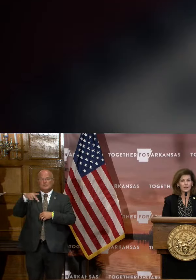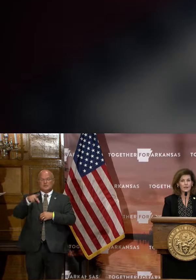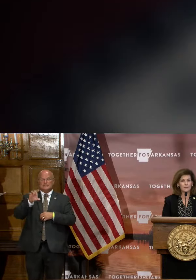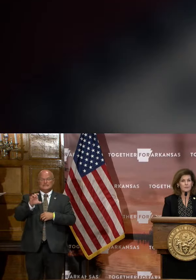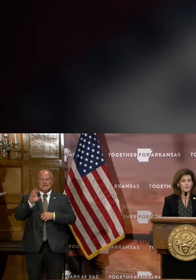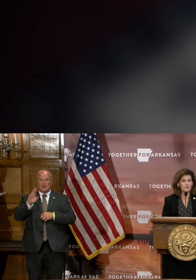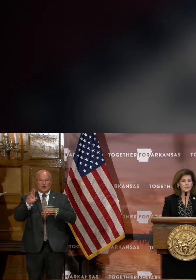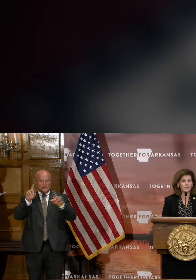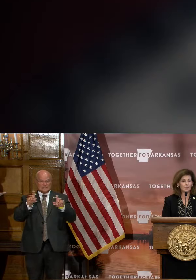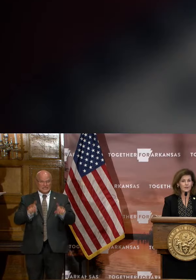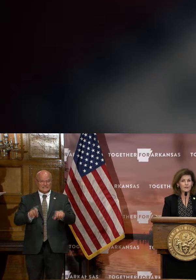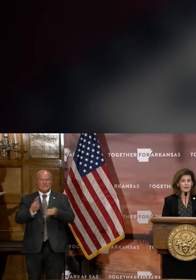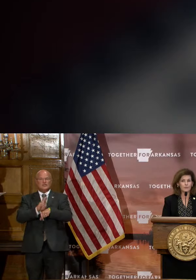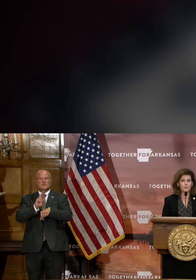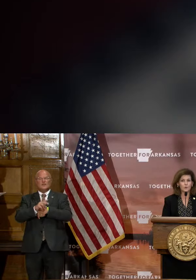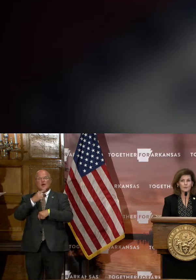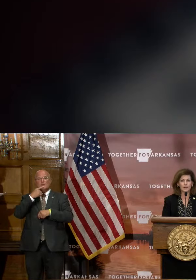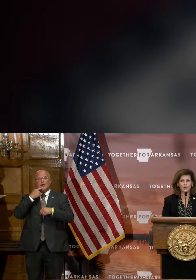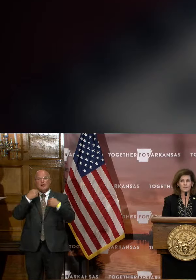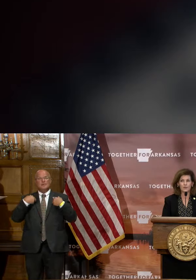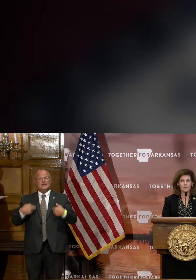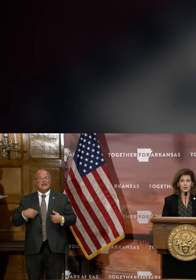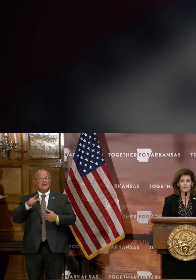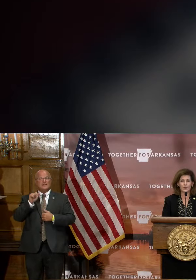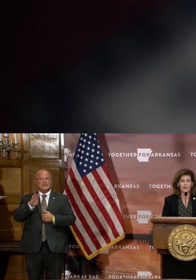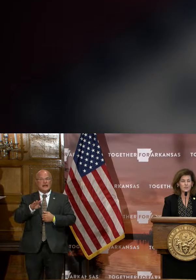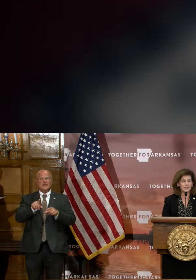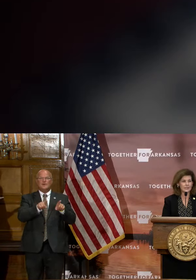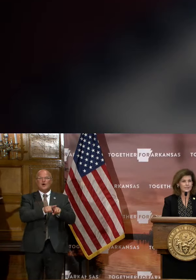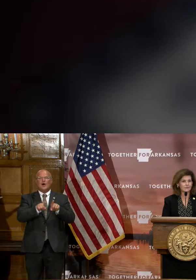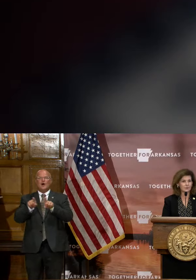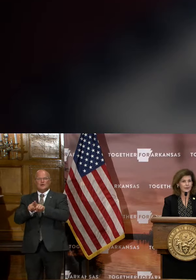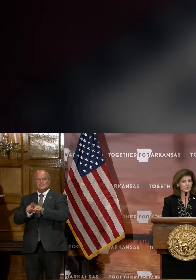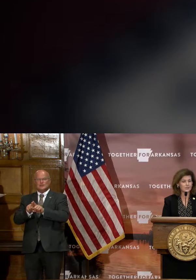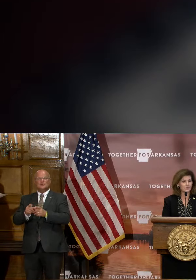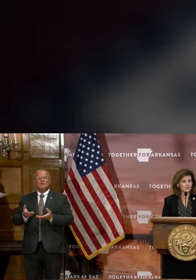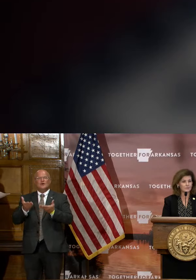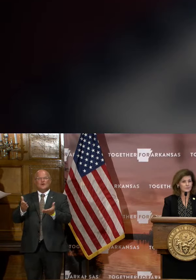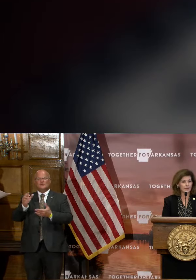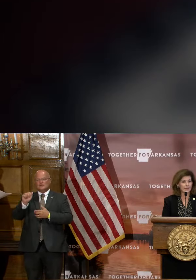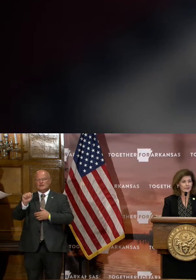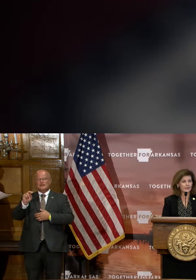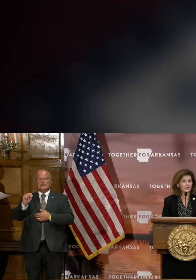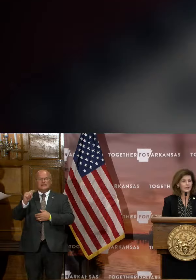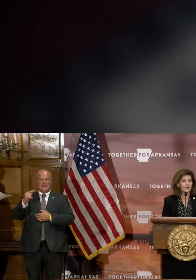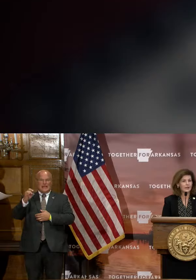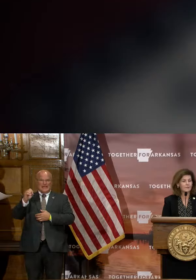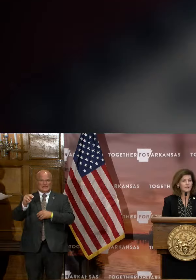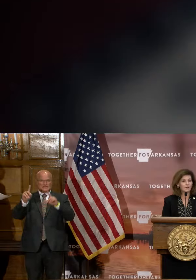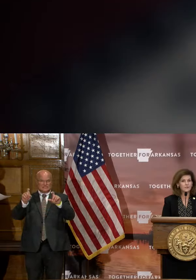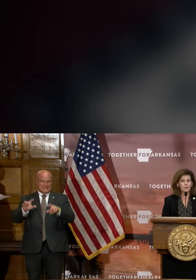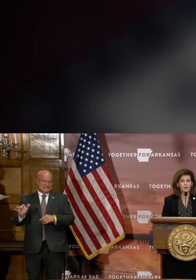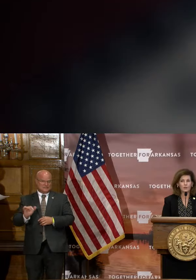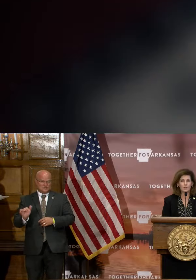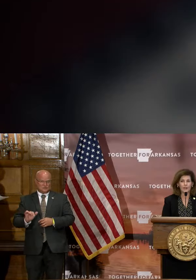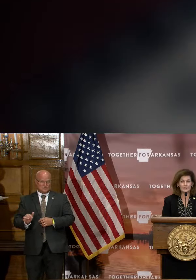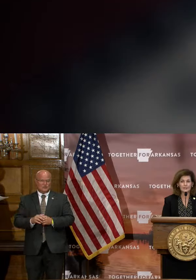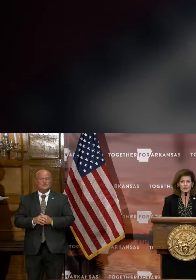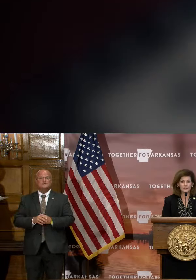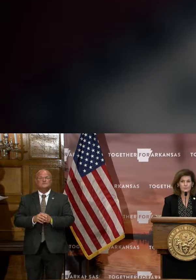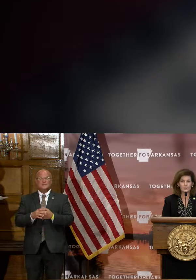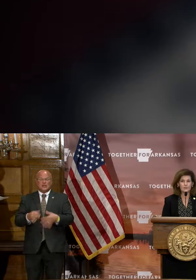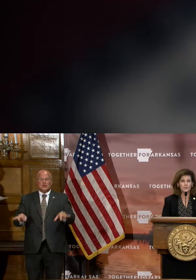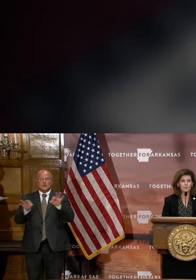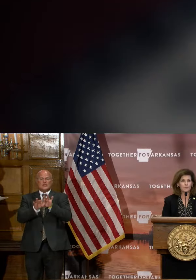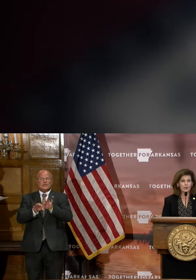testing using the public health laboratory, but also offer antigen testing for patients that are symptomatic. Then also our critical